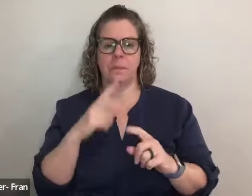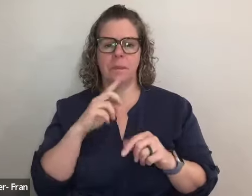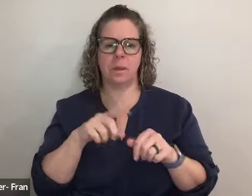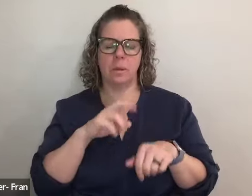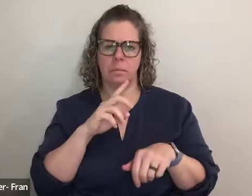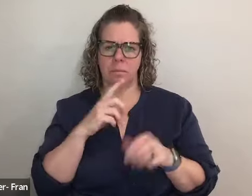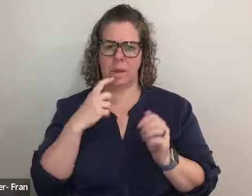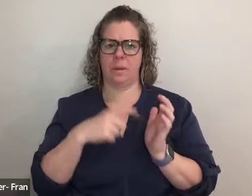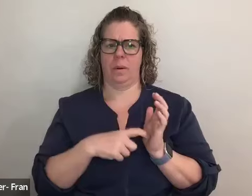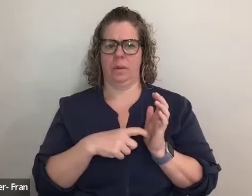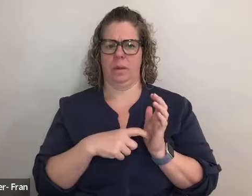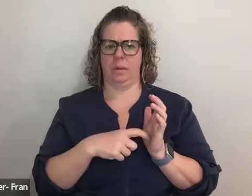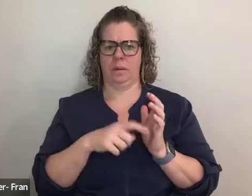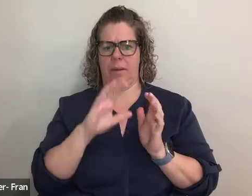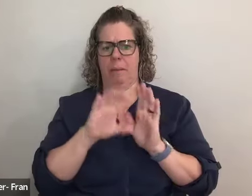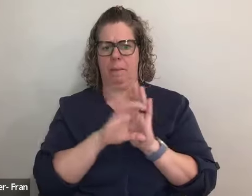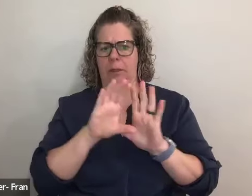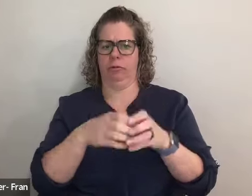with this group of people